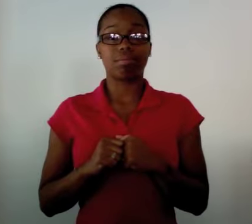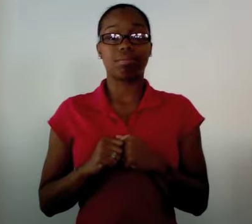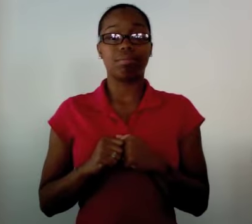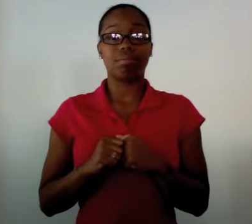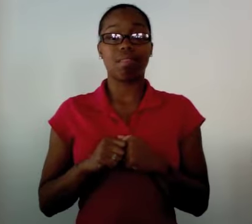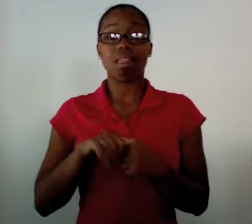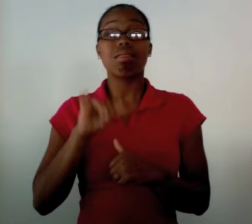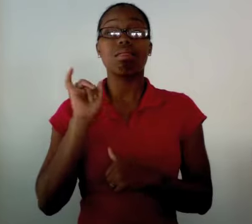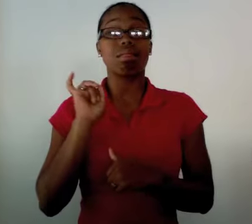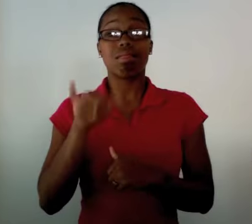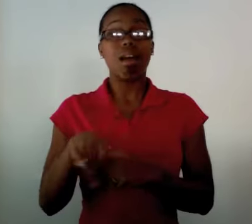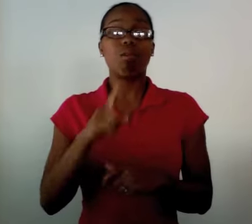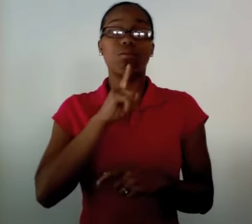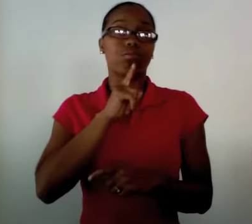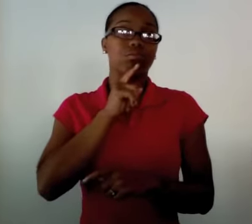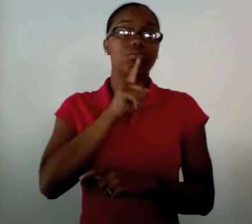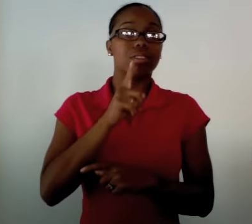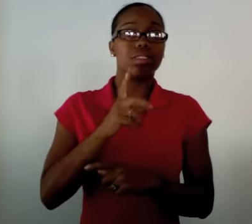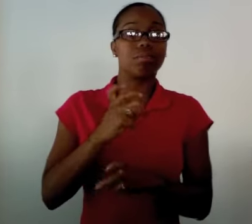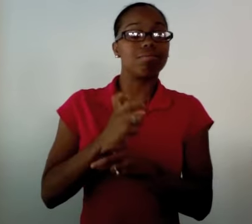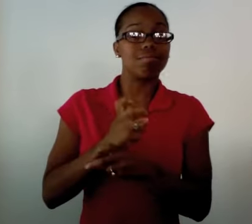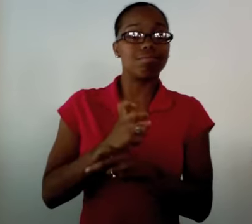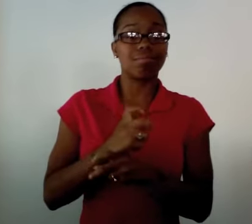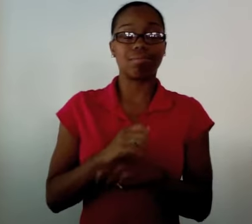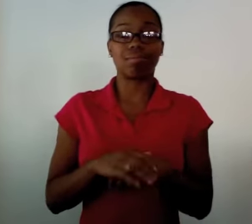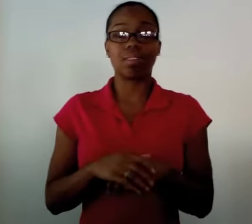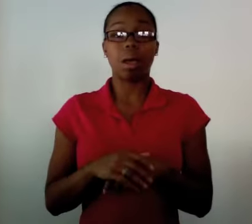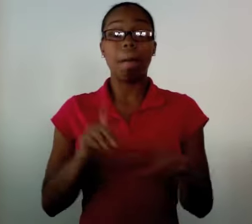basis. But it's a great intention to have in a relationship.